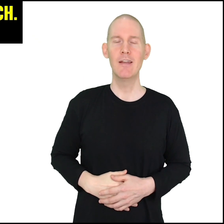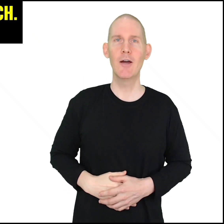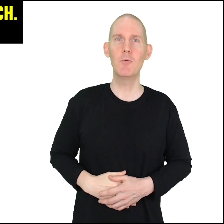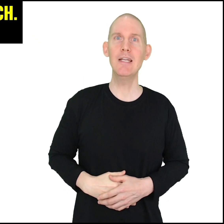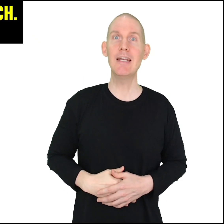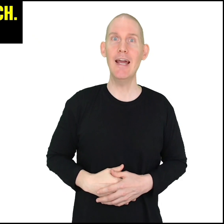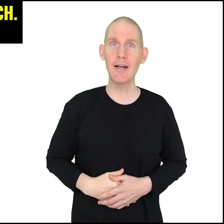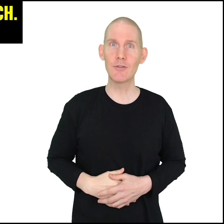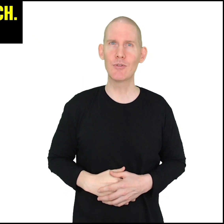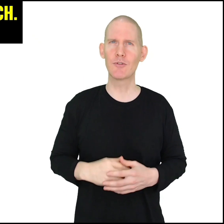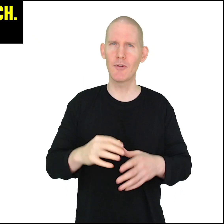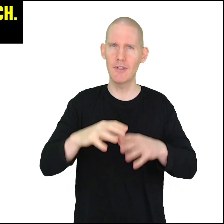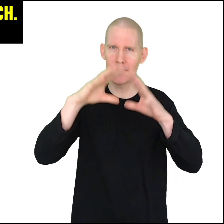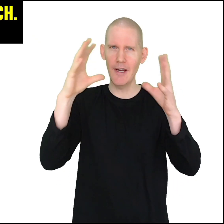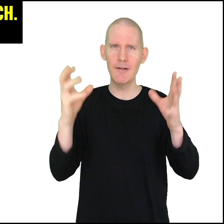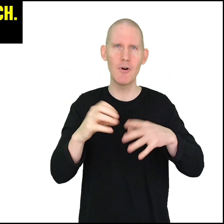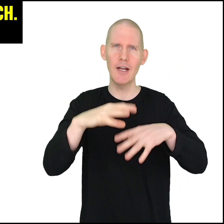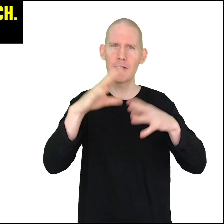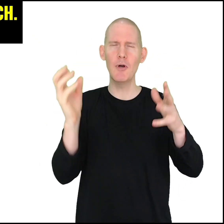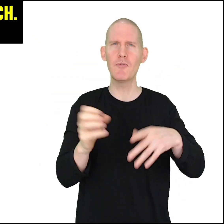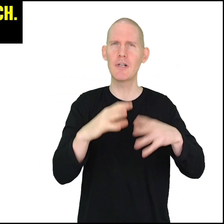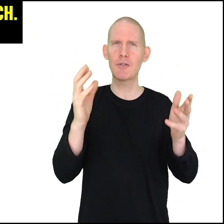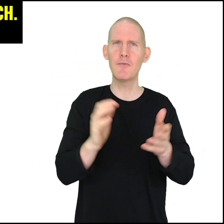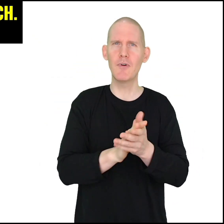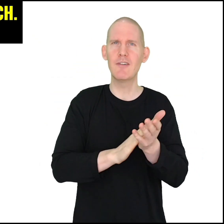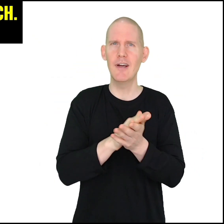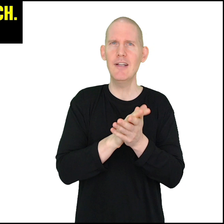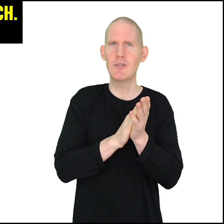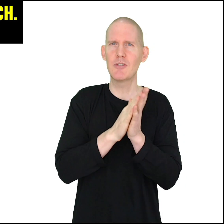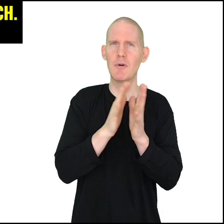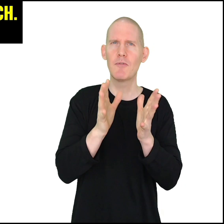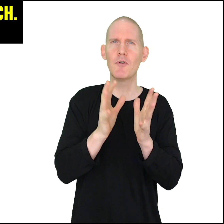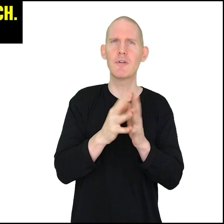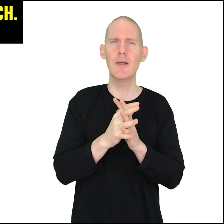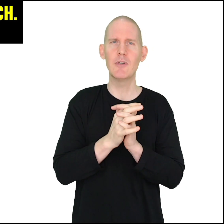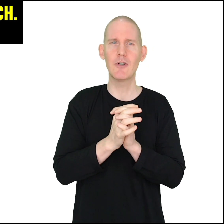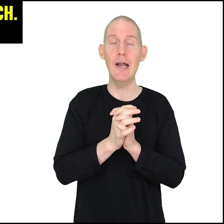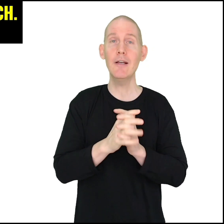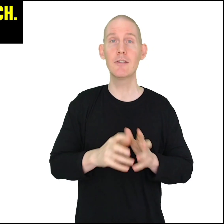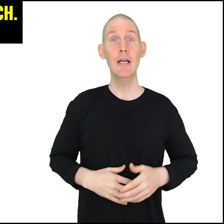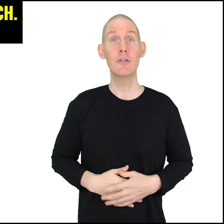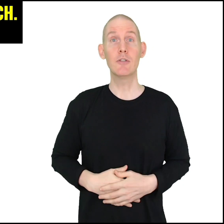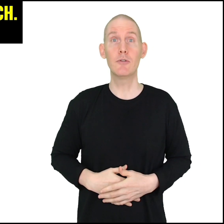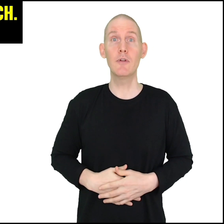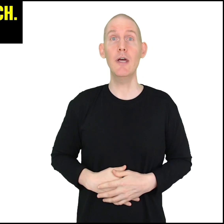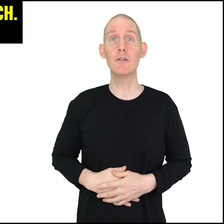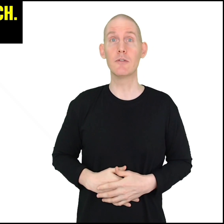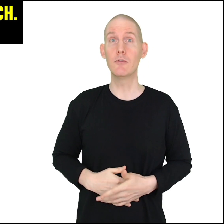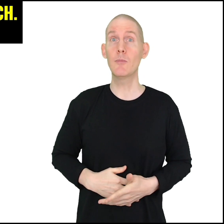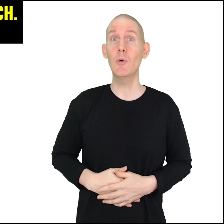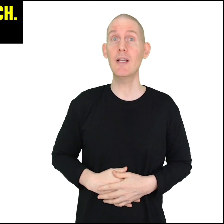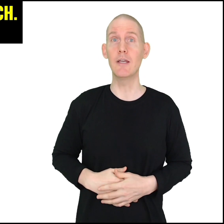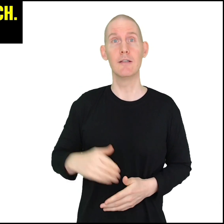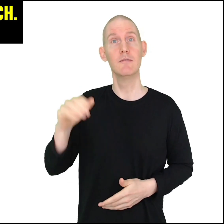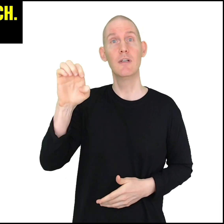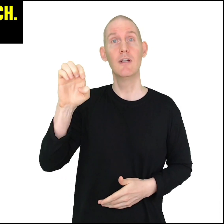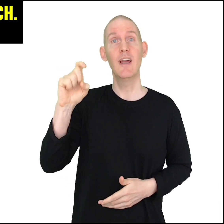we need X. So the sign for ex-boyfriend, ex-girlfriend, right? We just want to refer to them as our X. Just do the letters. Do them quickly.